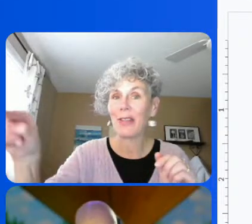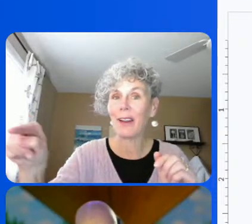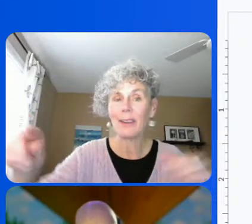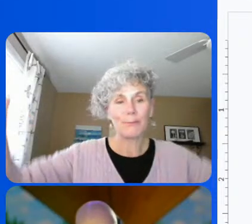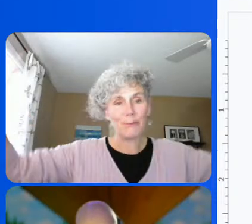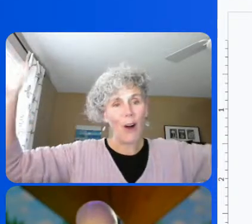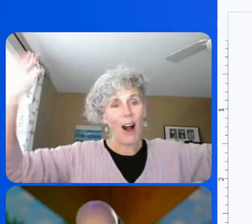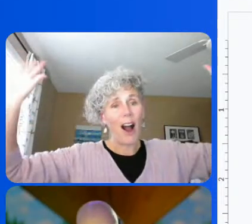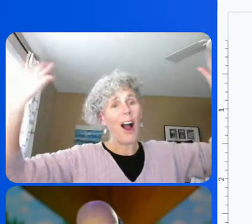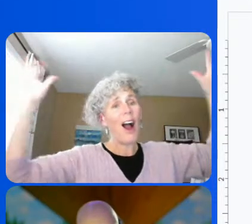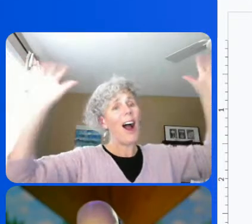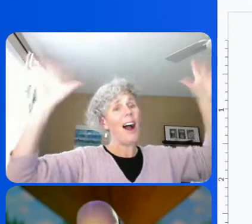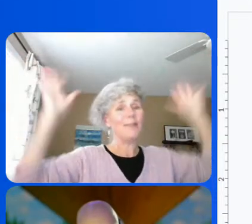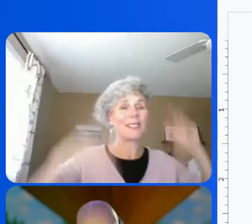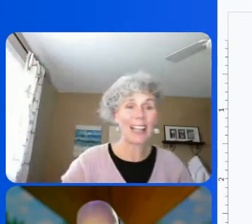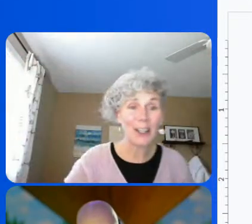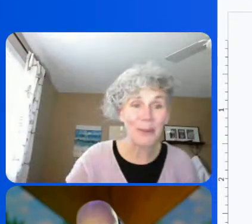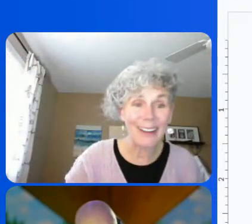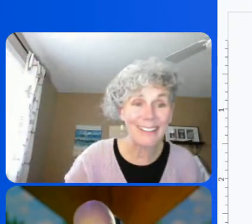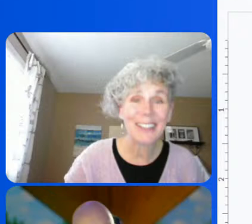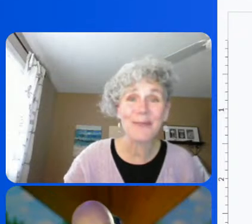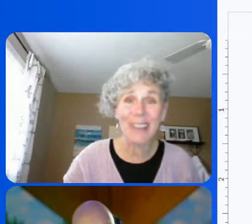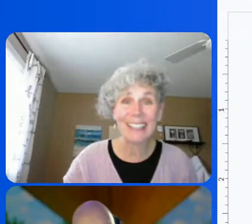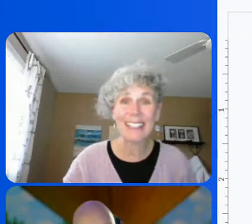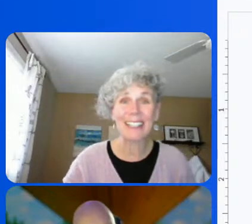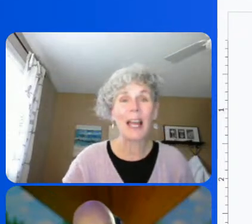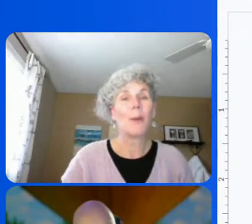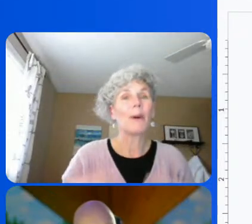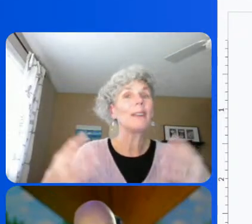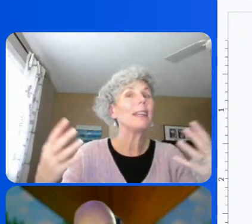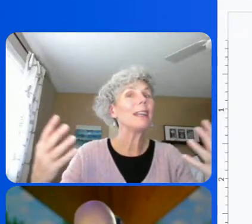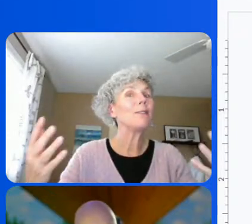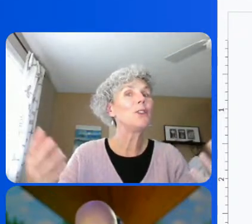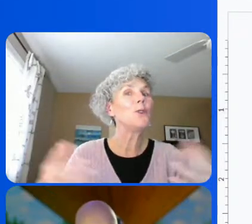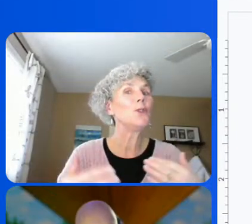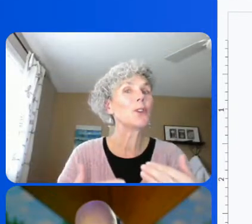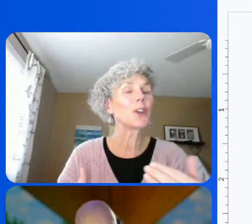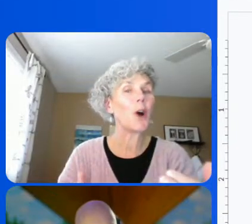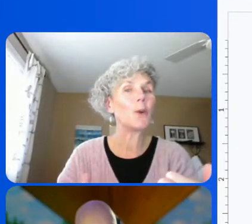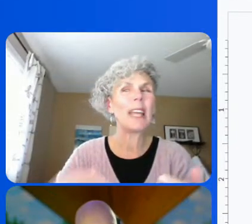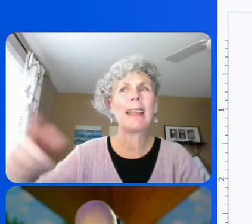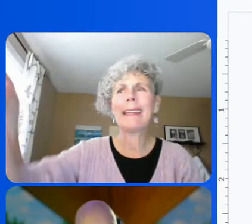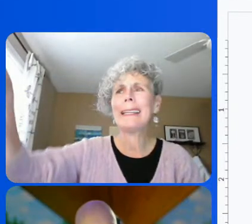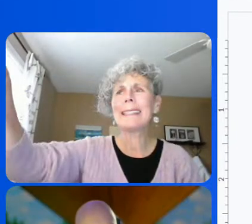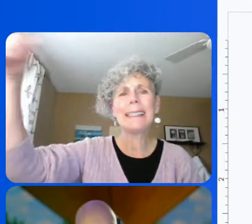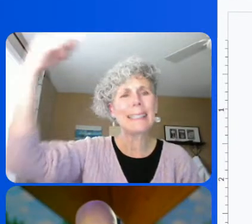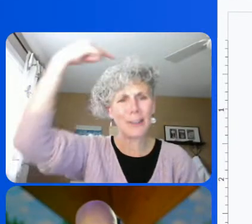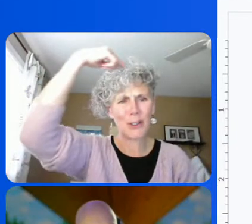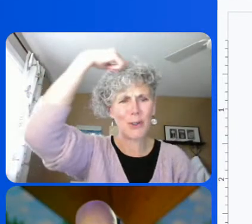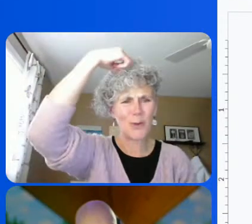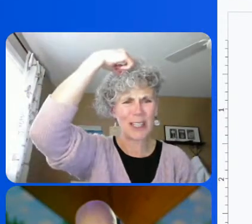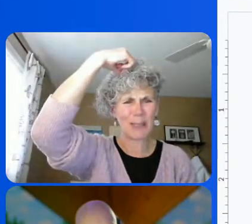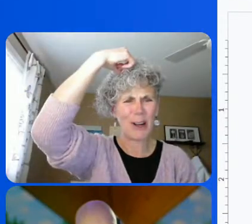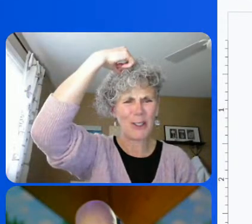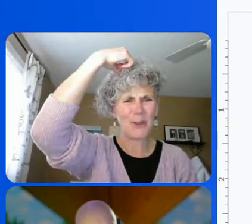there, celebrate. That's amazing. But if you do your code and they didn't get to the spot you